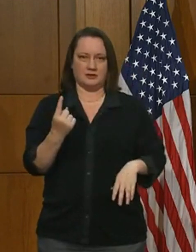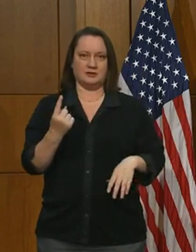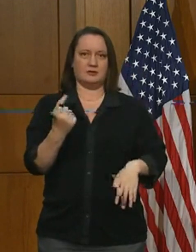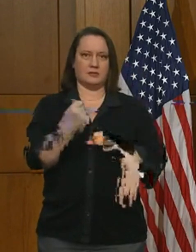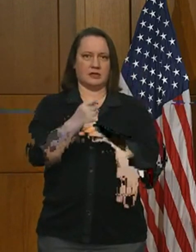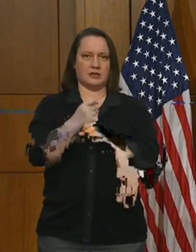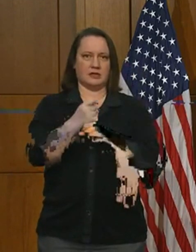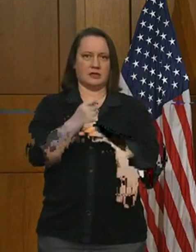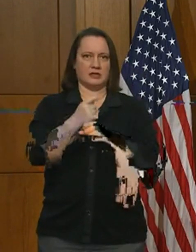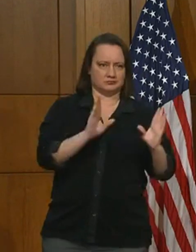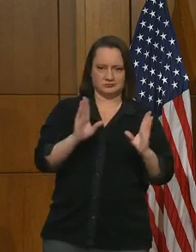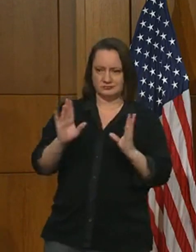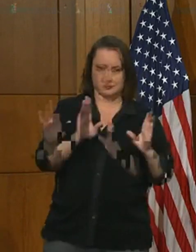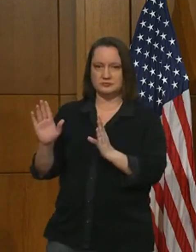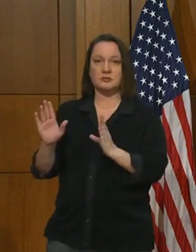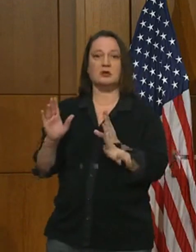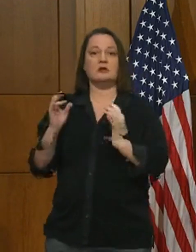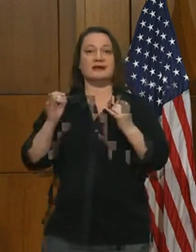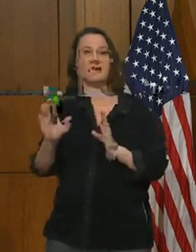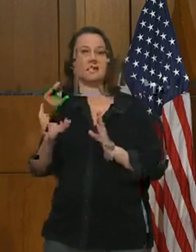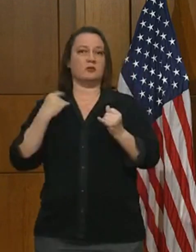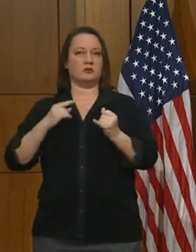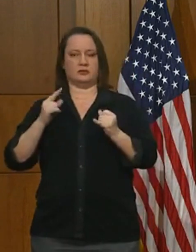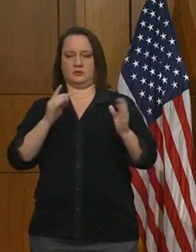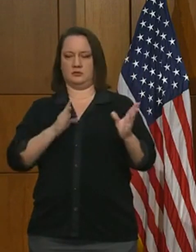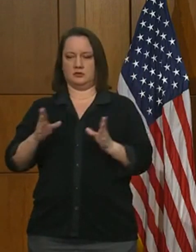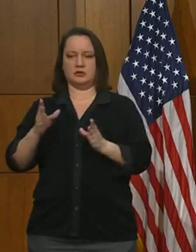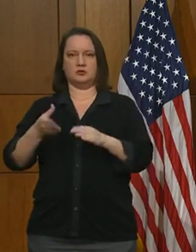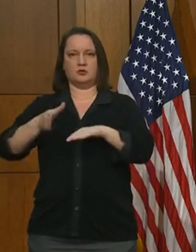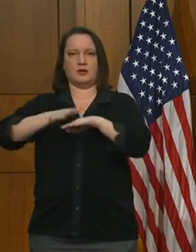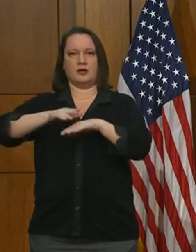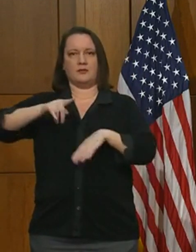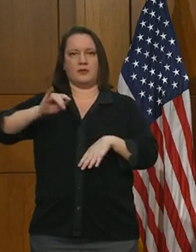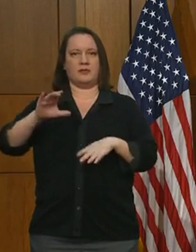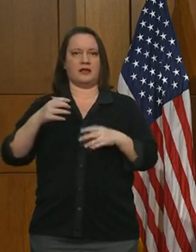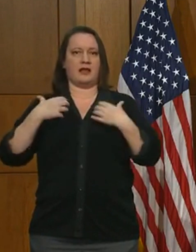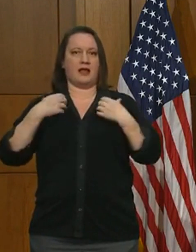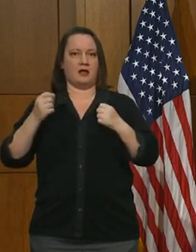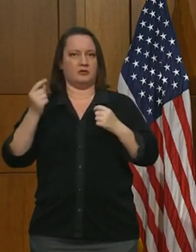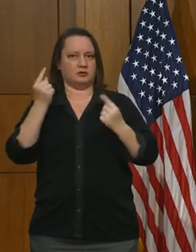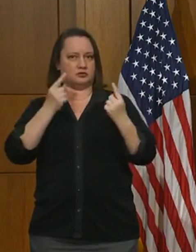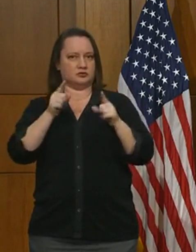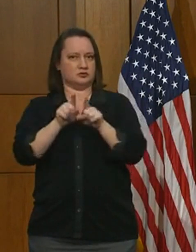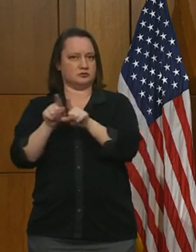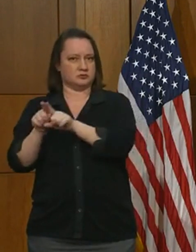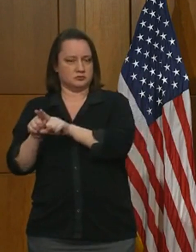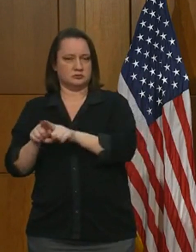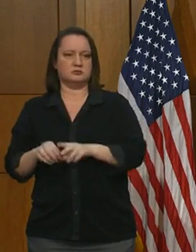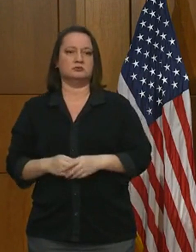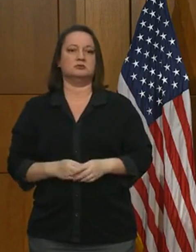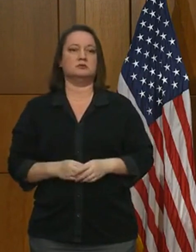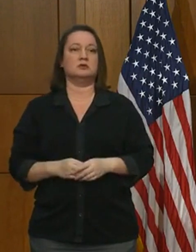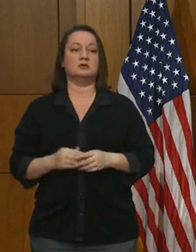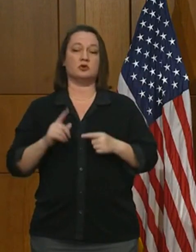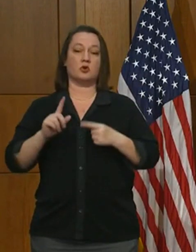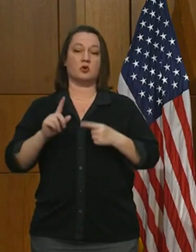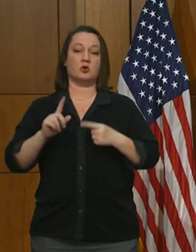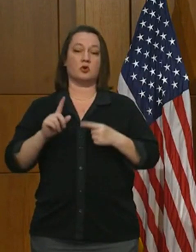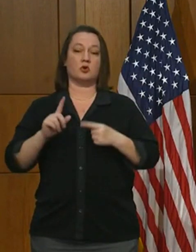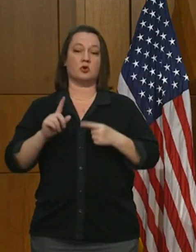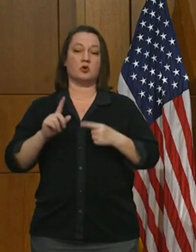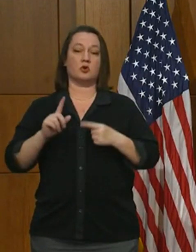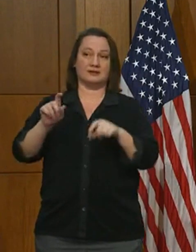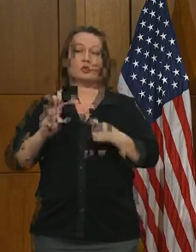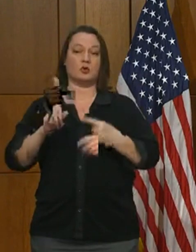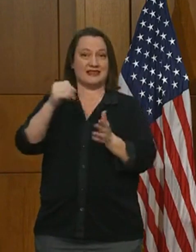health layer on top of that. The second part of the question is when are we going to get to 10,000? I will tell you we have at least